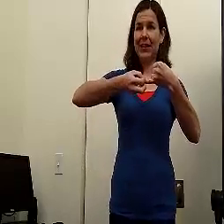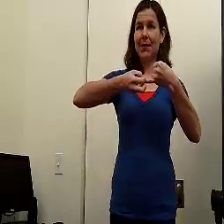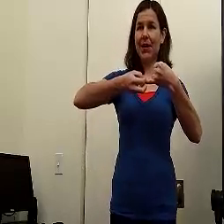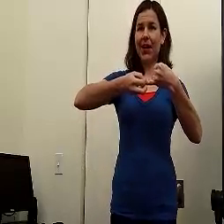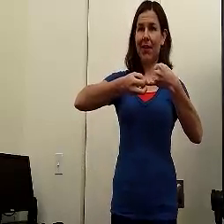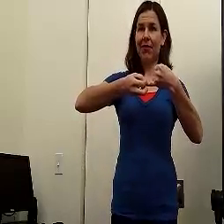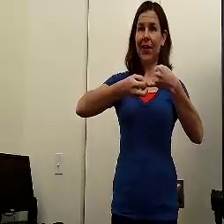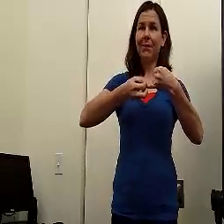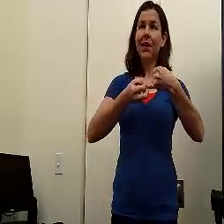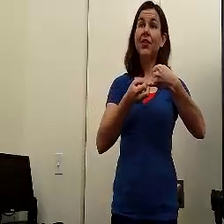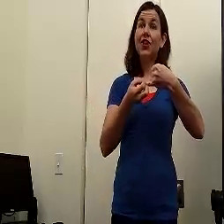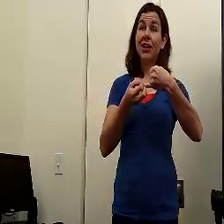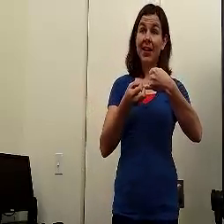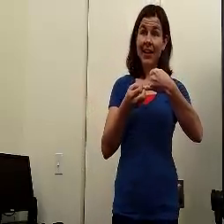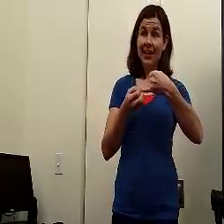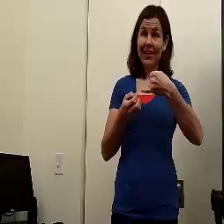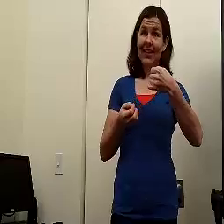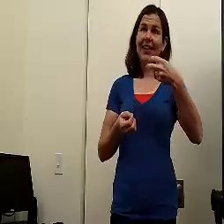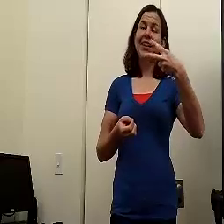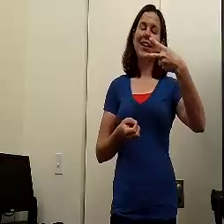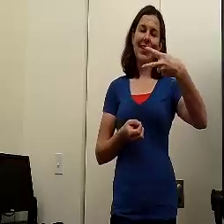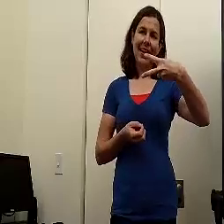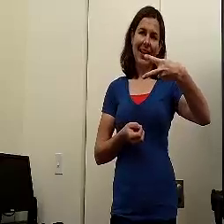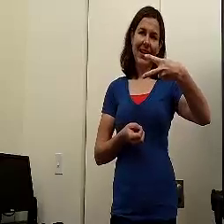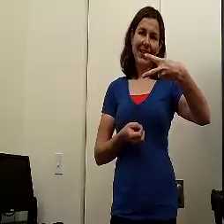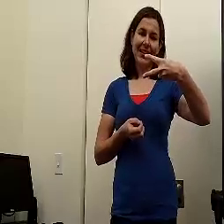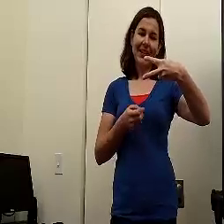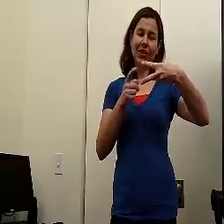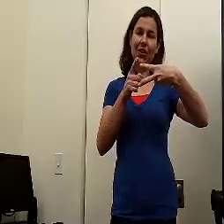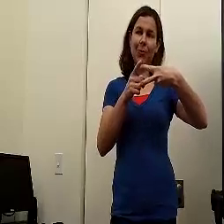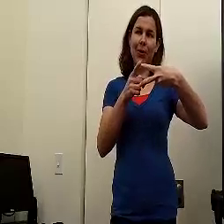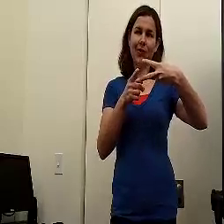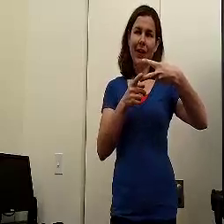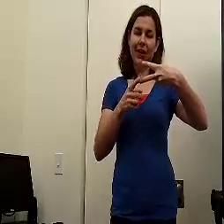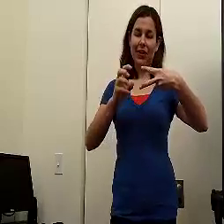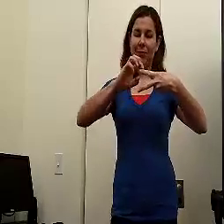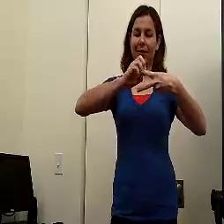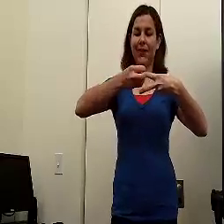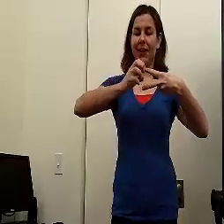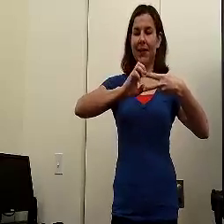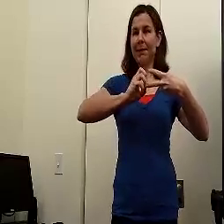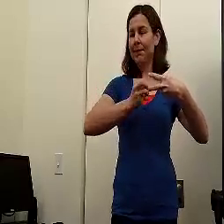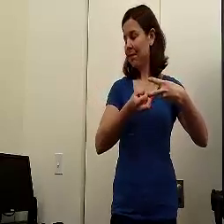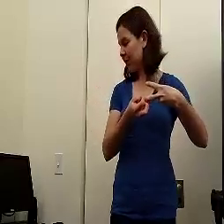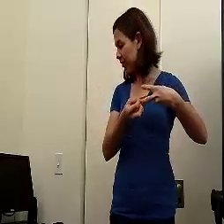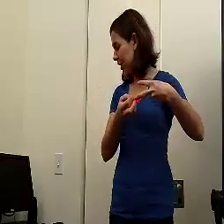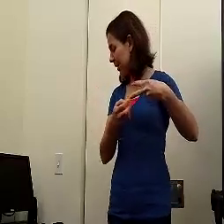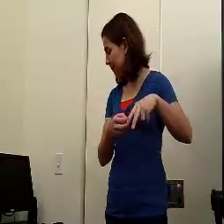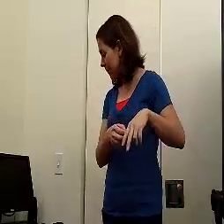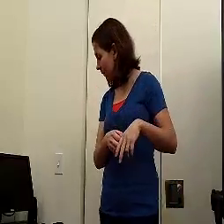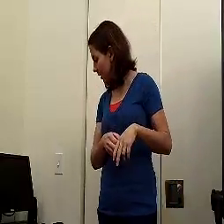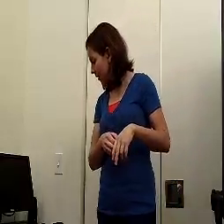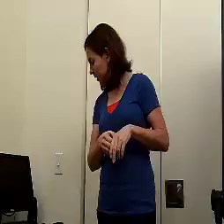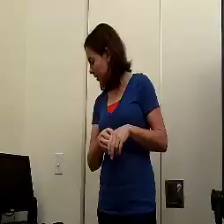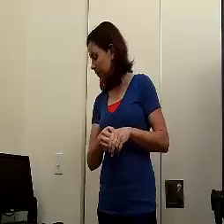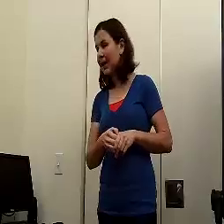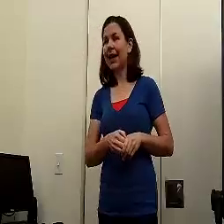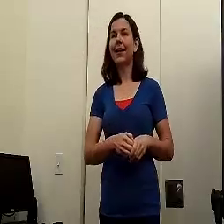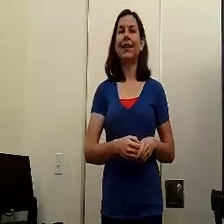the berry off of it. Cherry Okay. is your pointer finger and your middle finger for cherry. Okay,